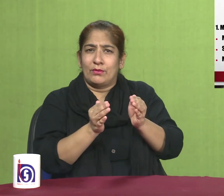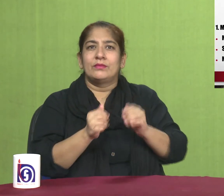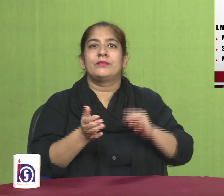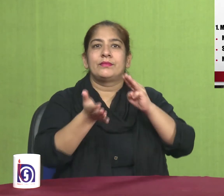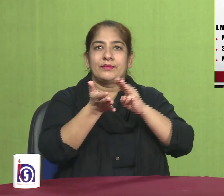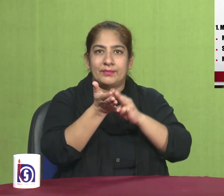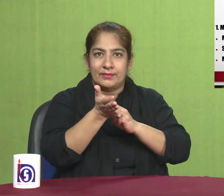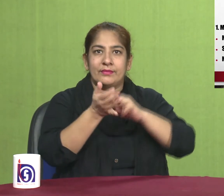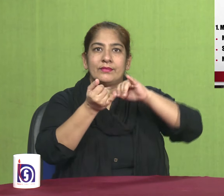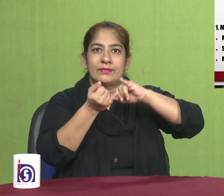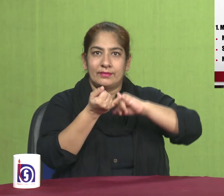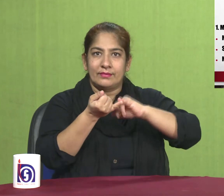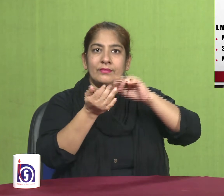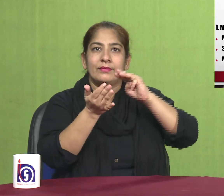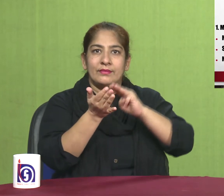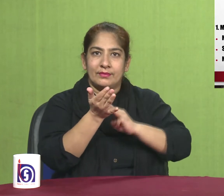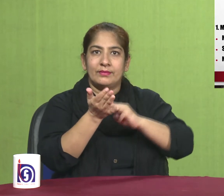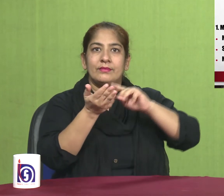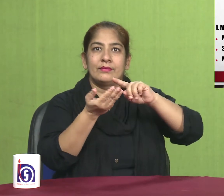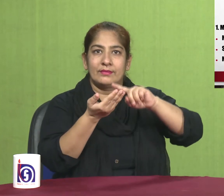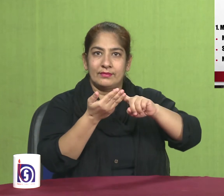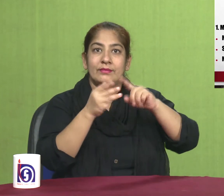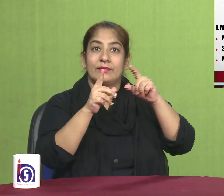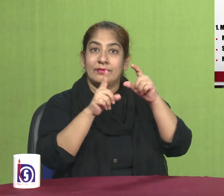Let's now understand the small businesses.